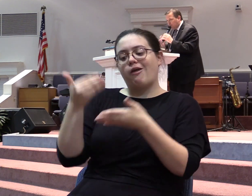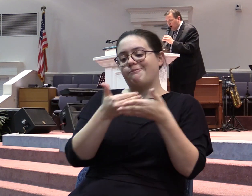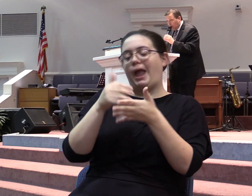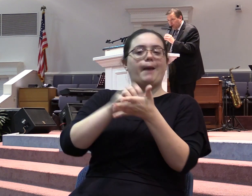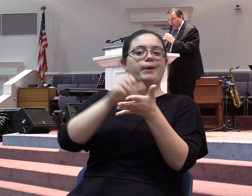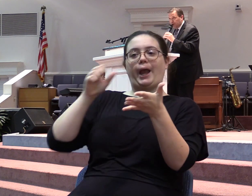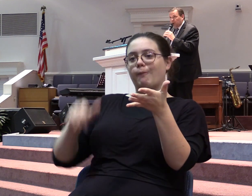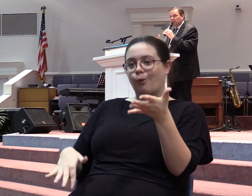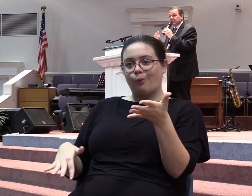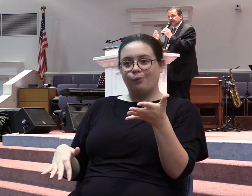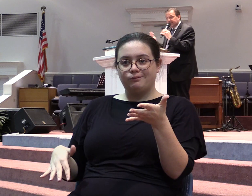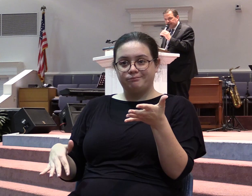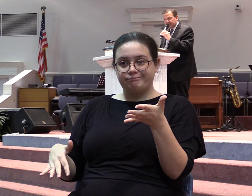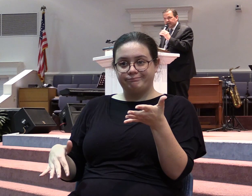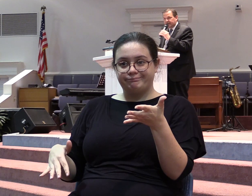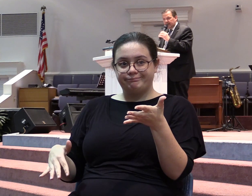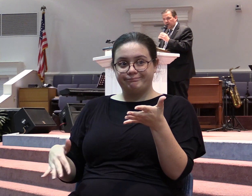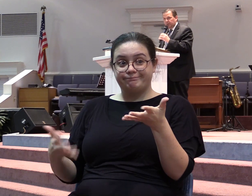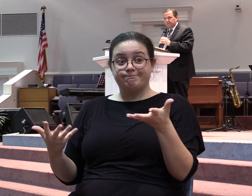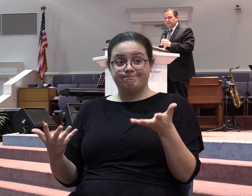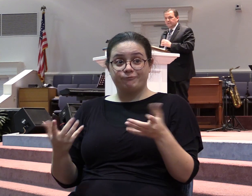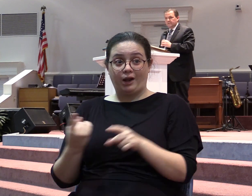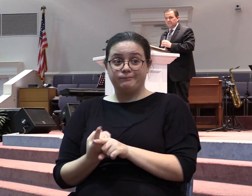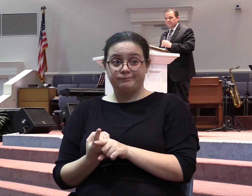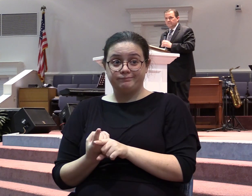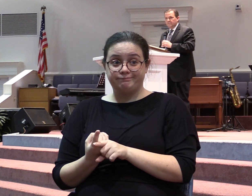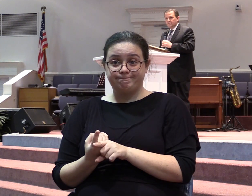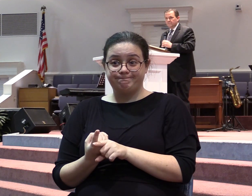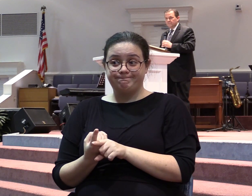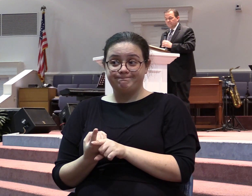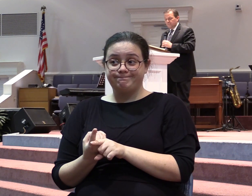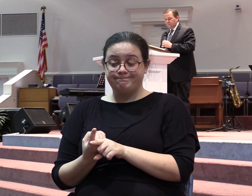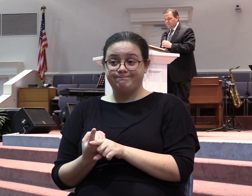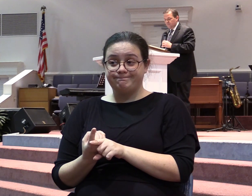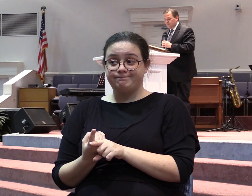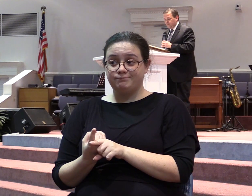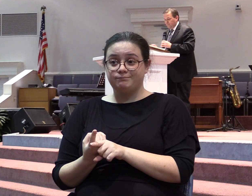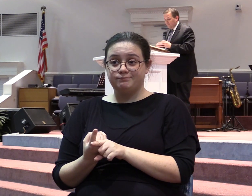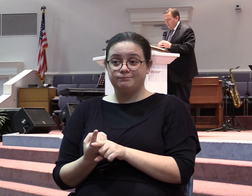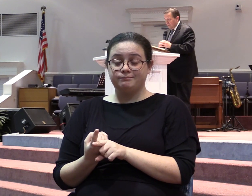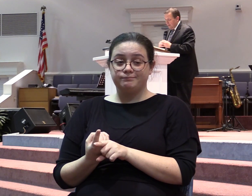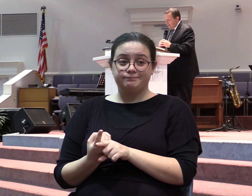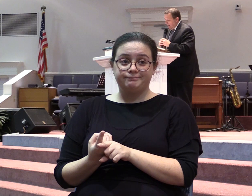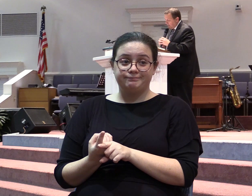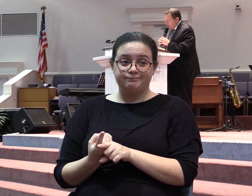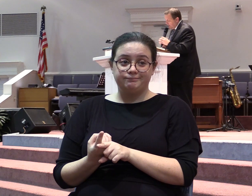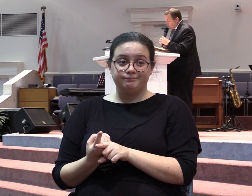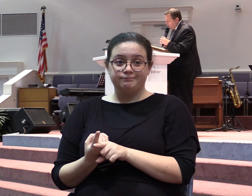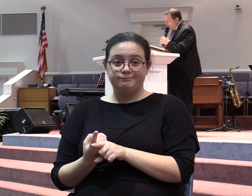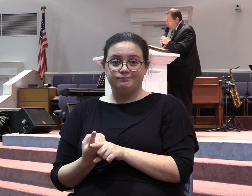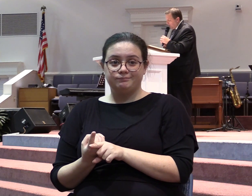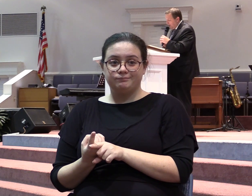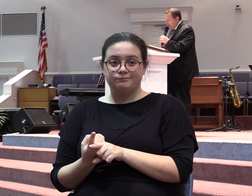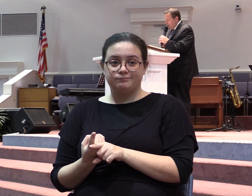not murdered what was intended to help us. That's true. And not to be